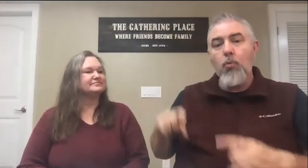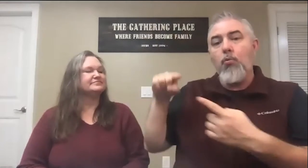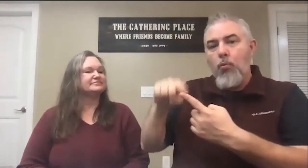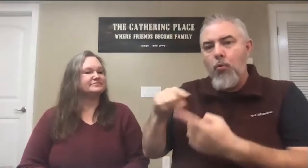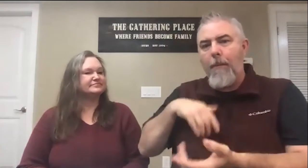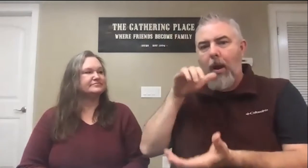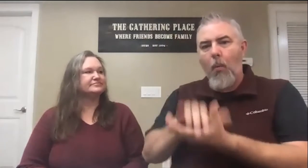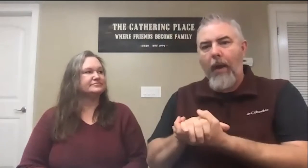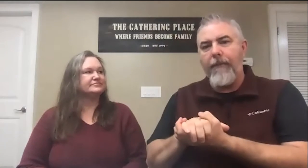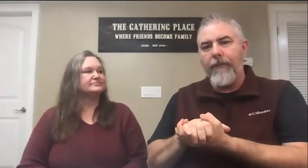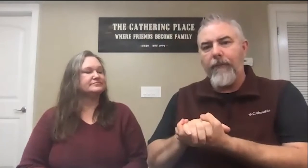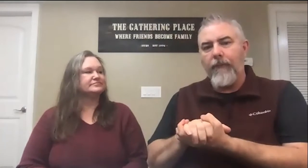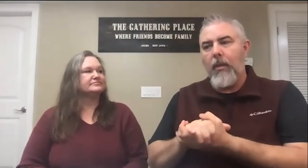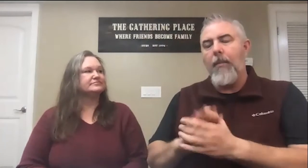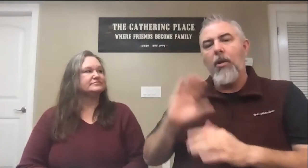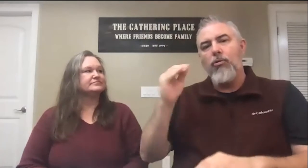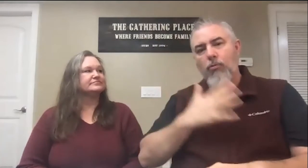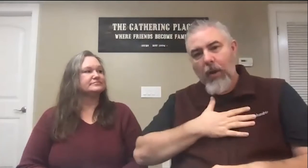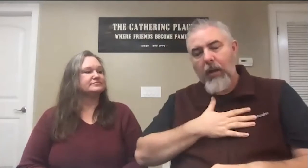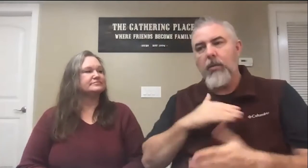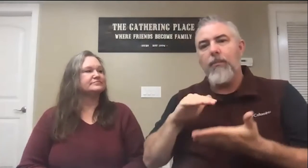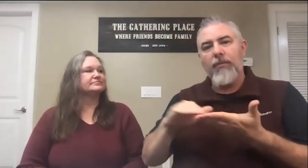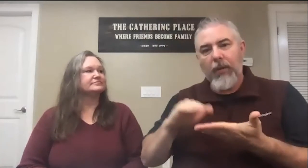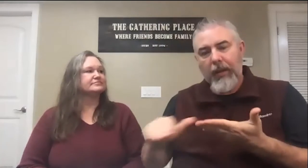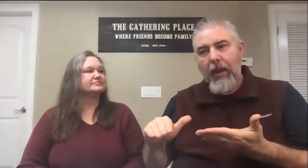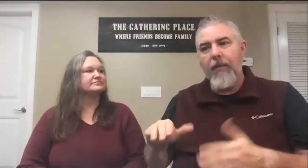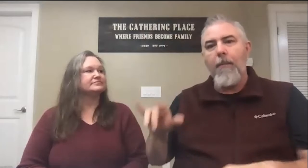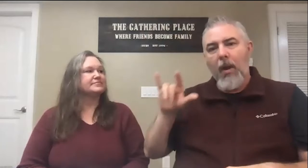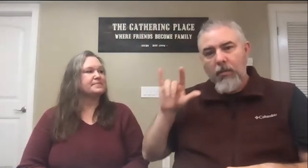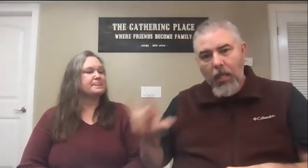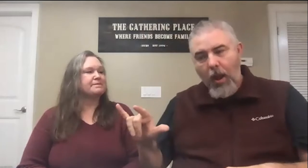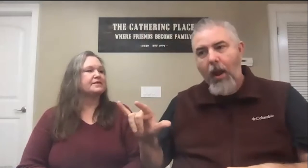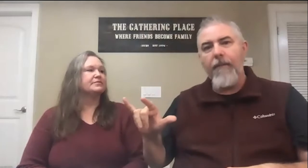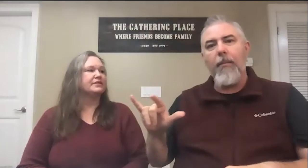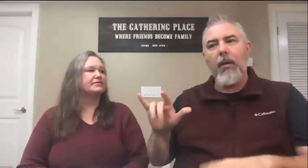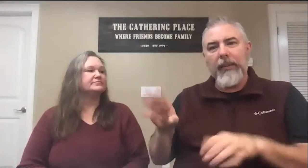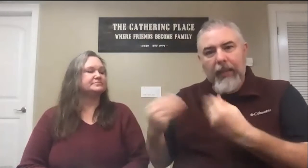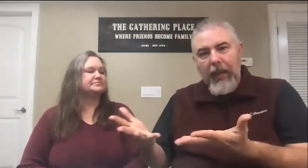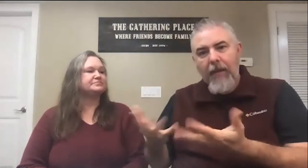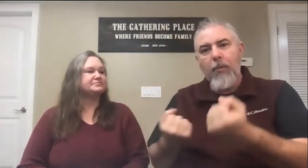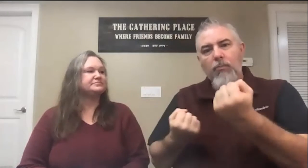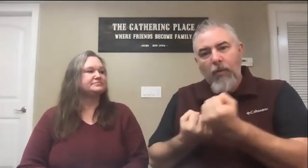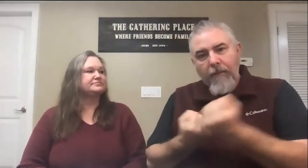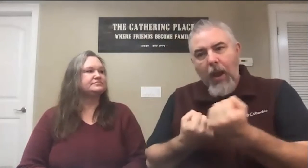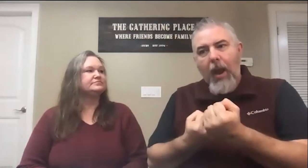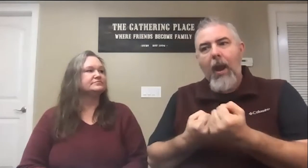Christ to my wife. By showing grace, forgiveness, loving her, giving her